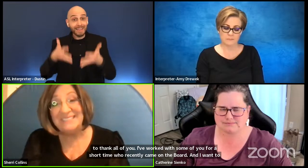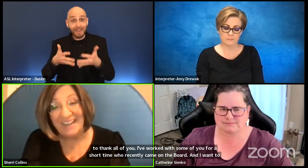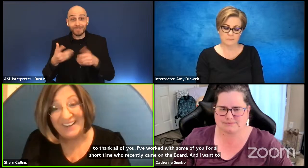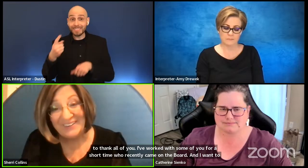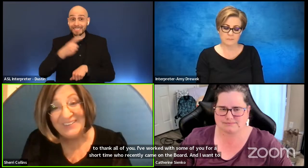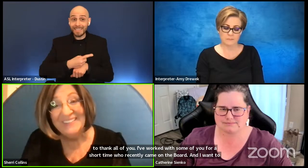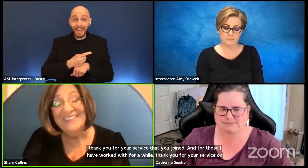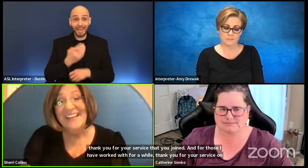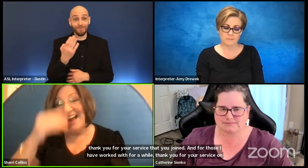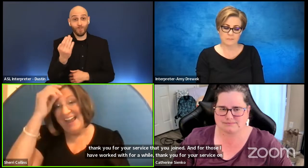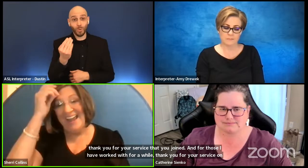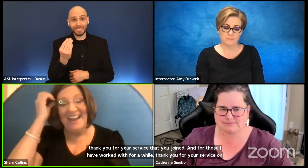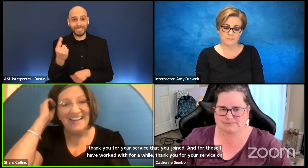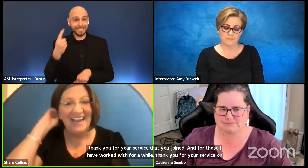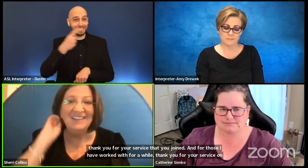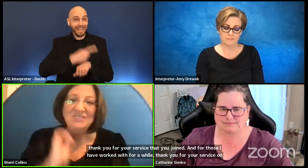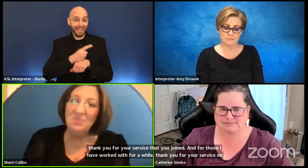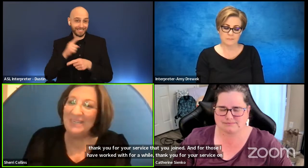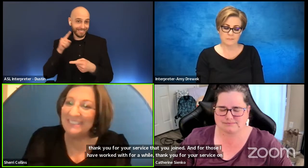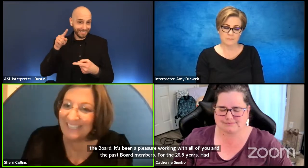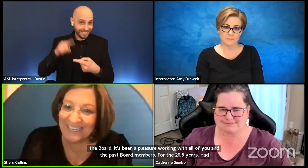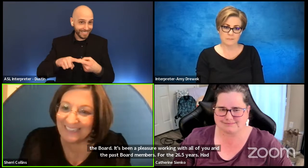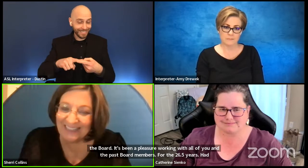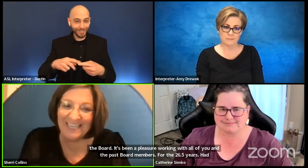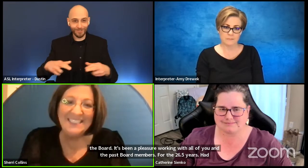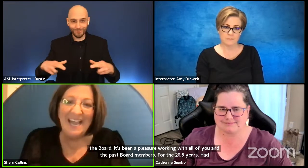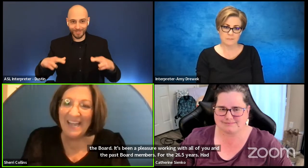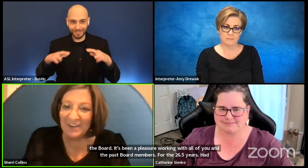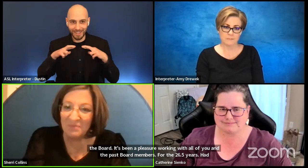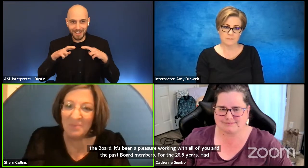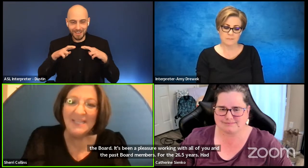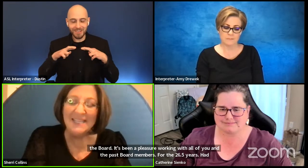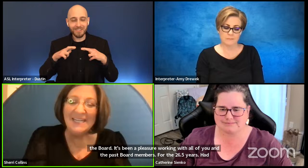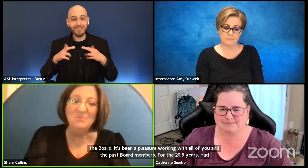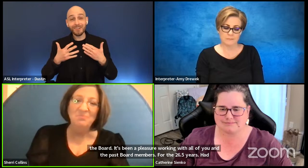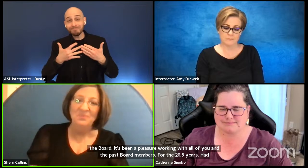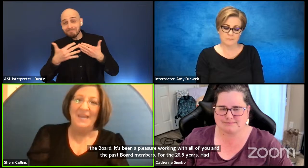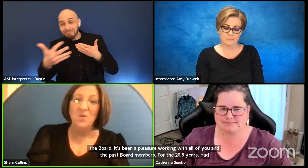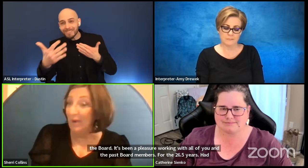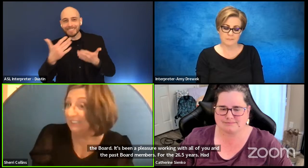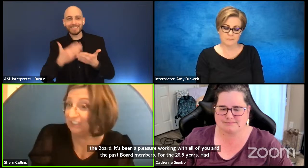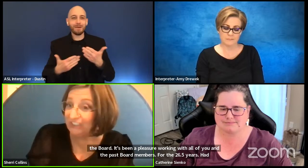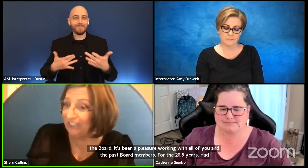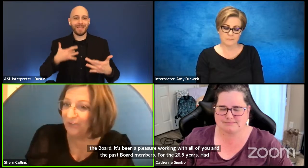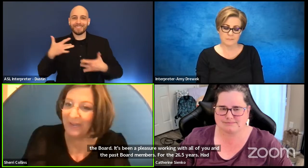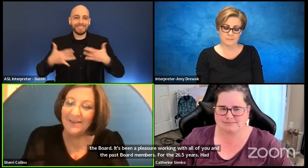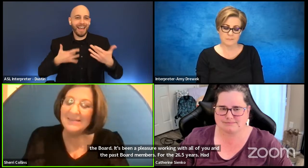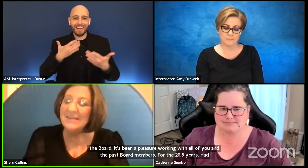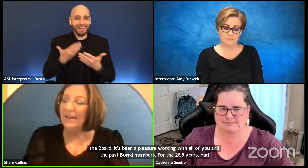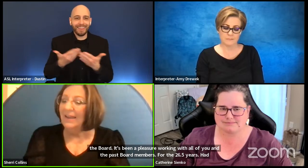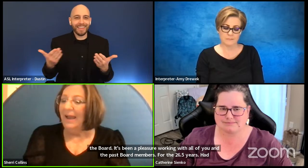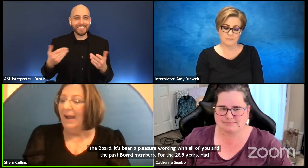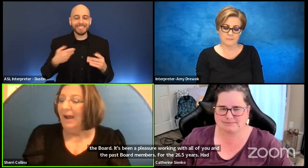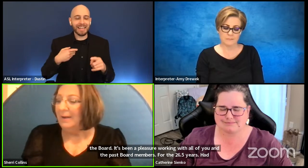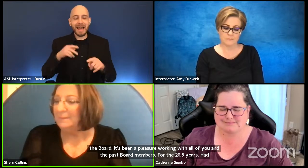I retire. And I have some exciting things ahead of me, and I can't wait to share